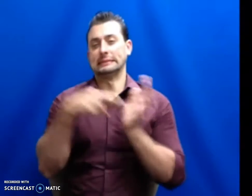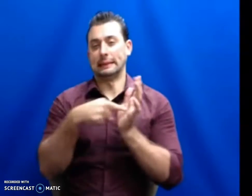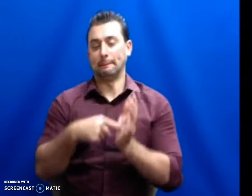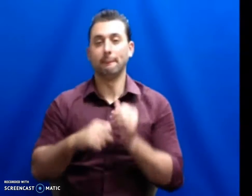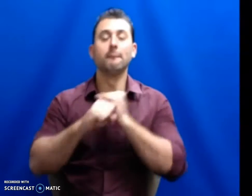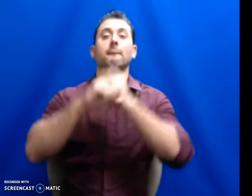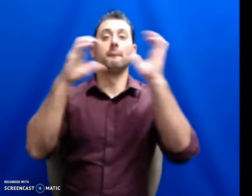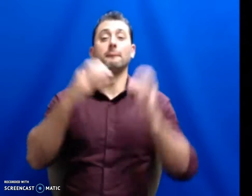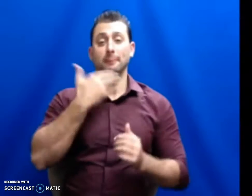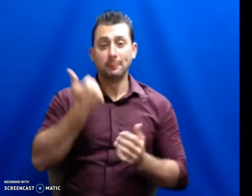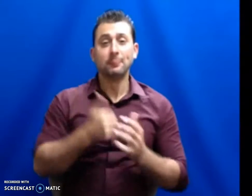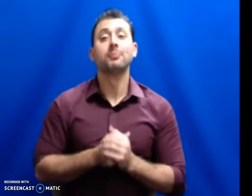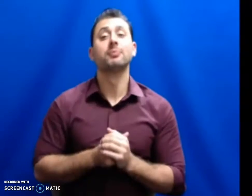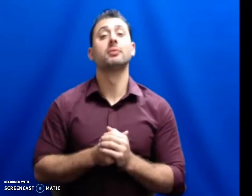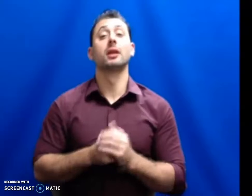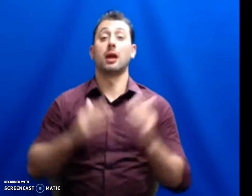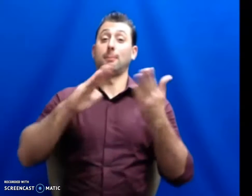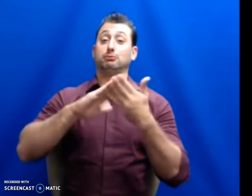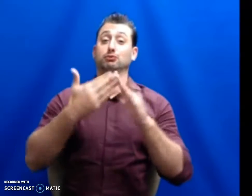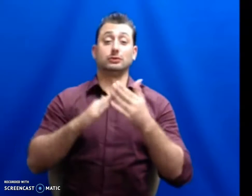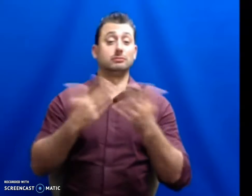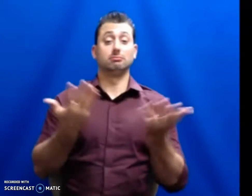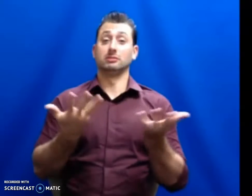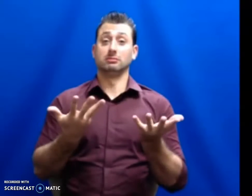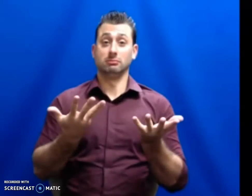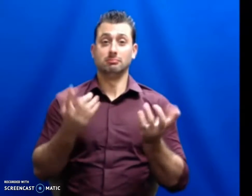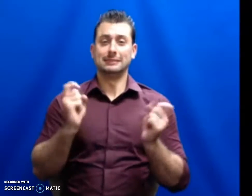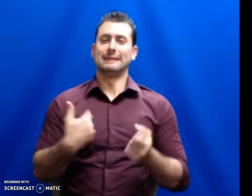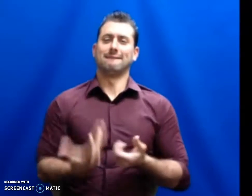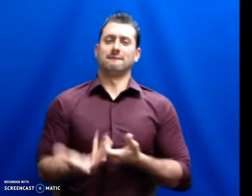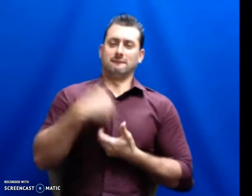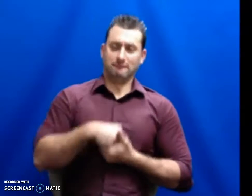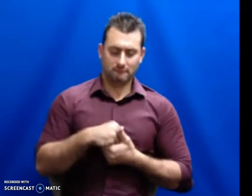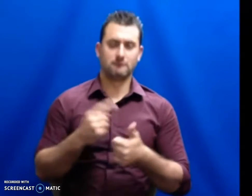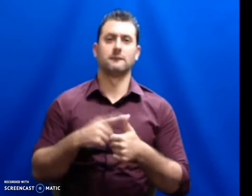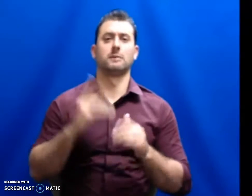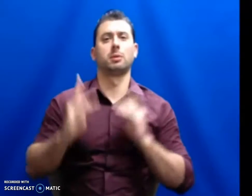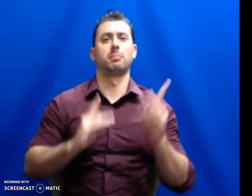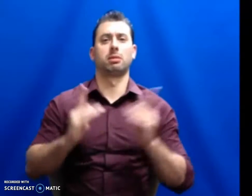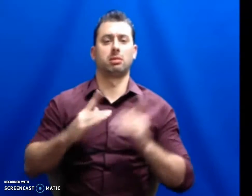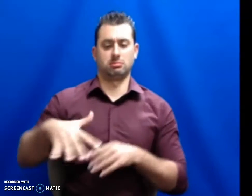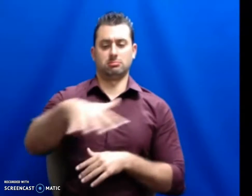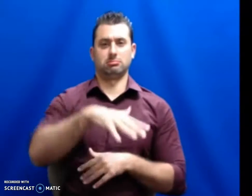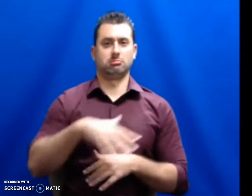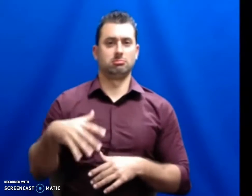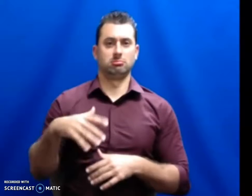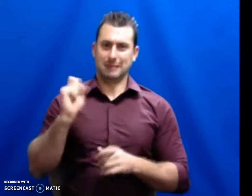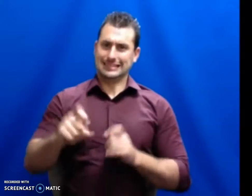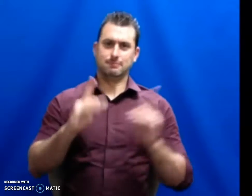So when we discuss, I'm going to bring up a couple of specific points to help show this example a little bit better. So it's the people